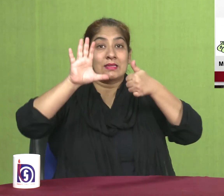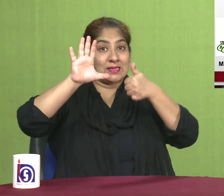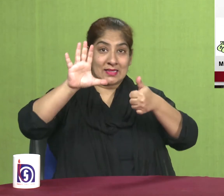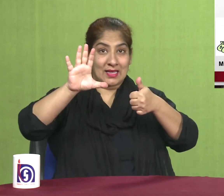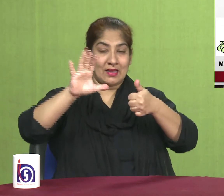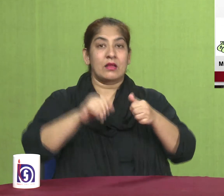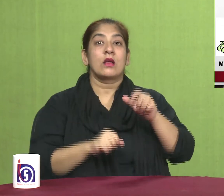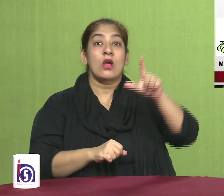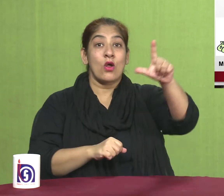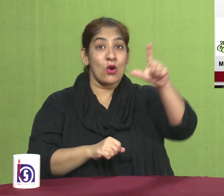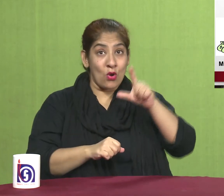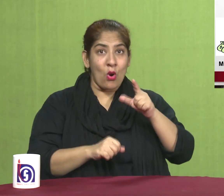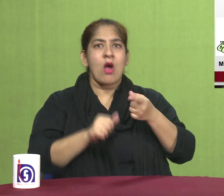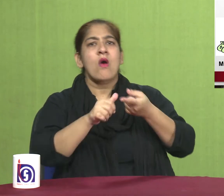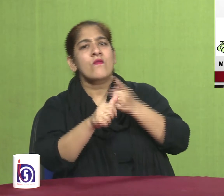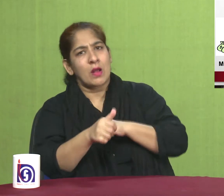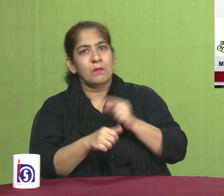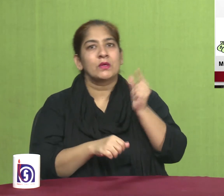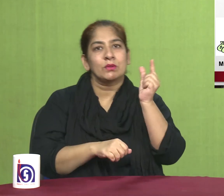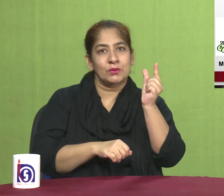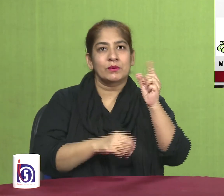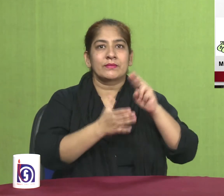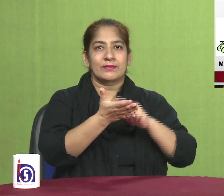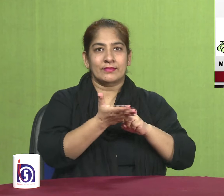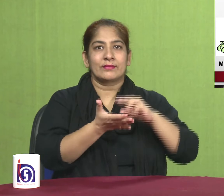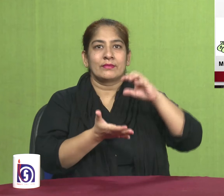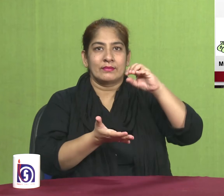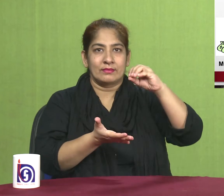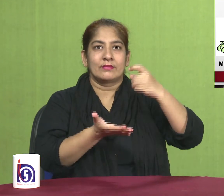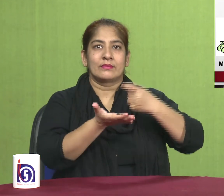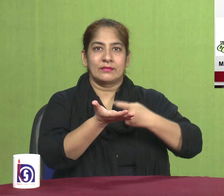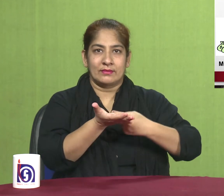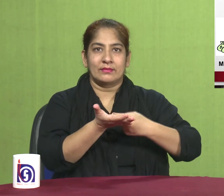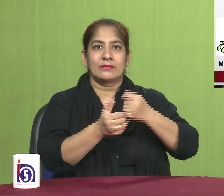The sixth one is loan from the unorganized sector.